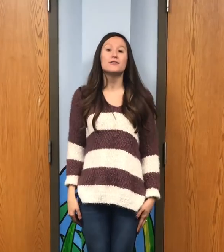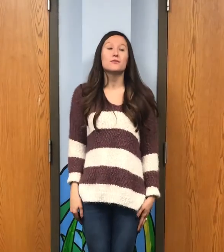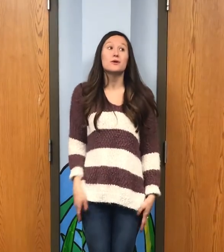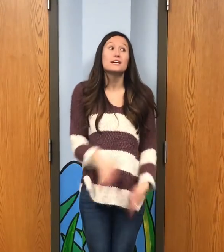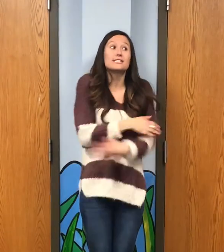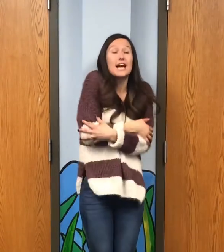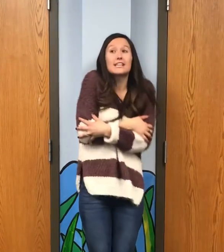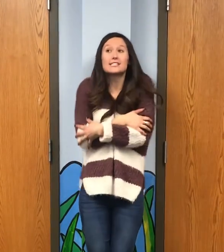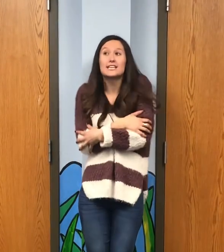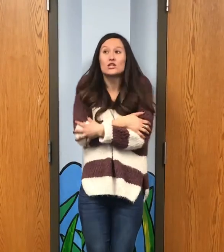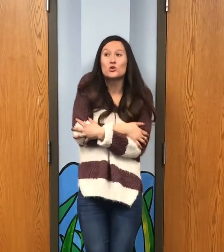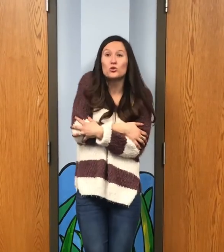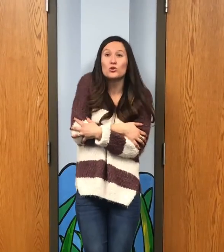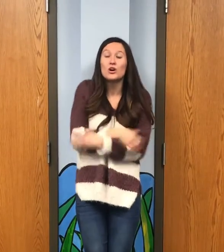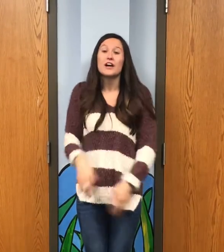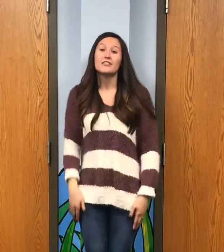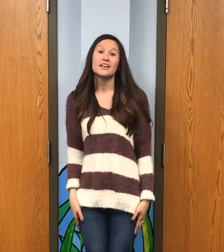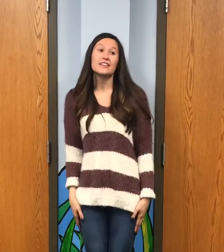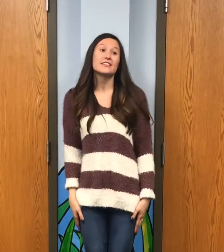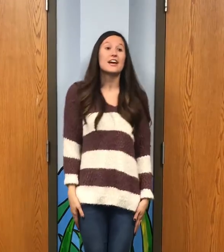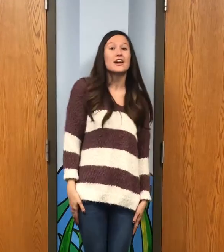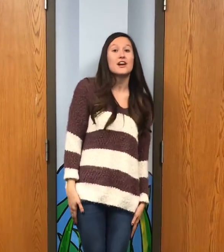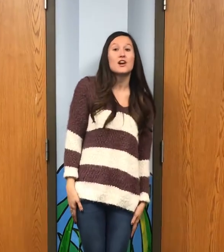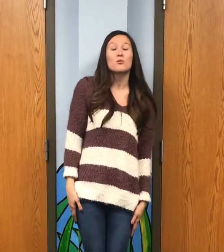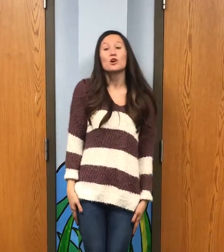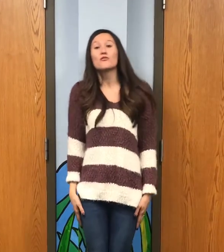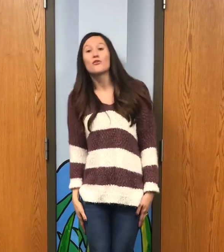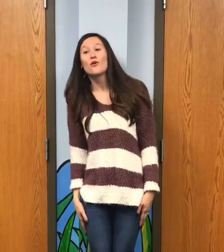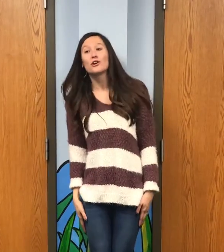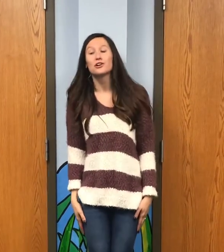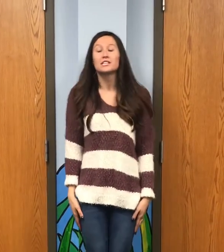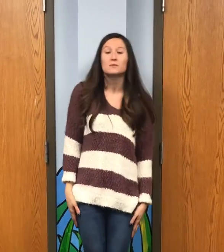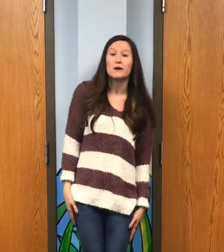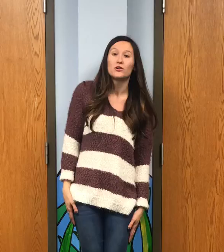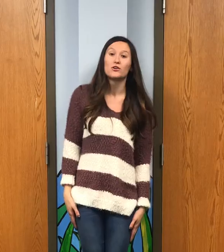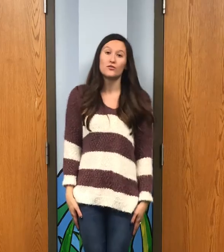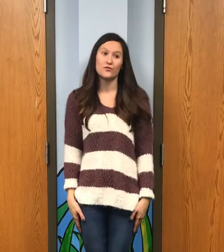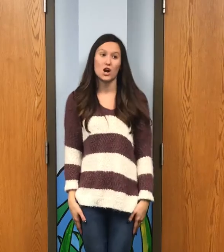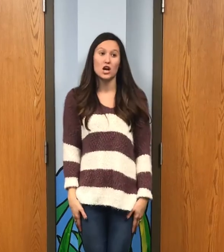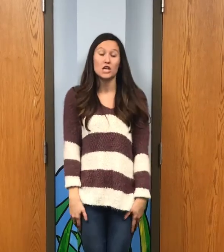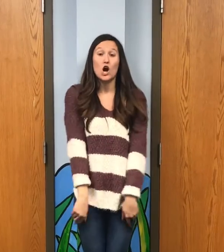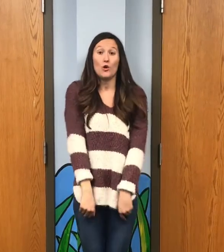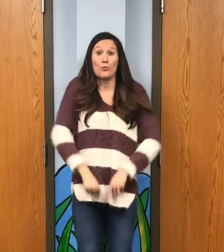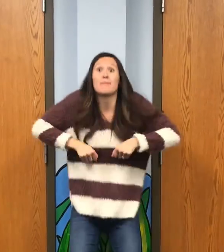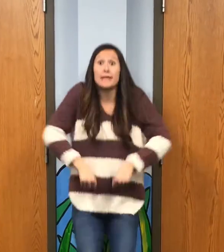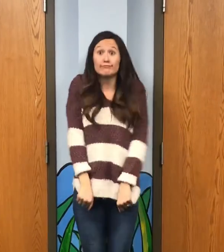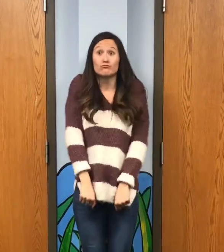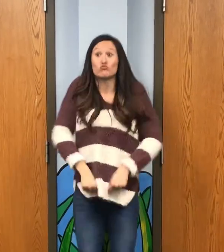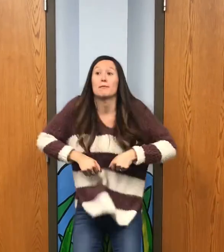was nice and cool Then there were four green speckled frogs Four